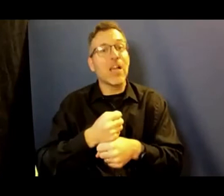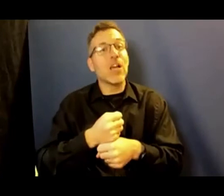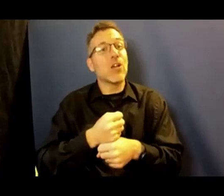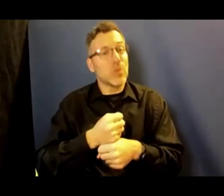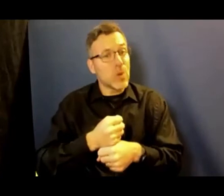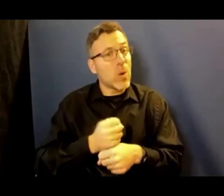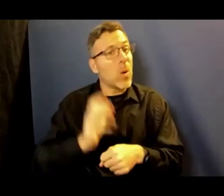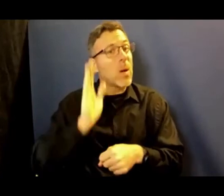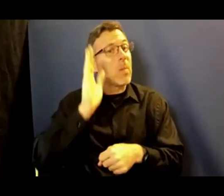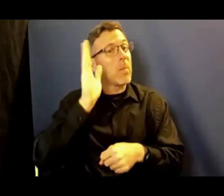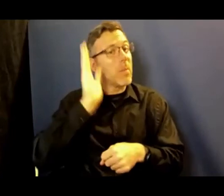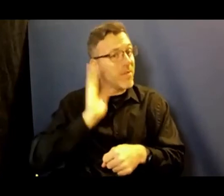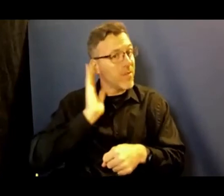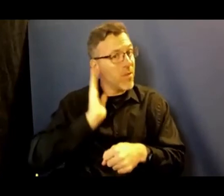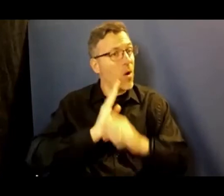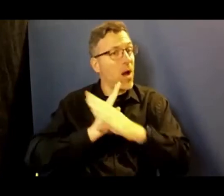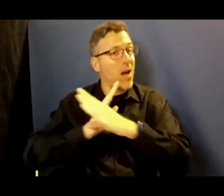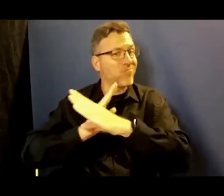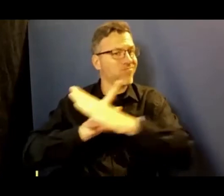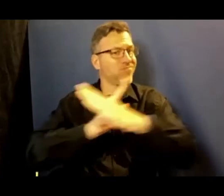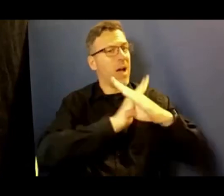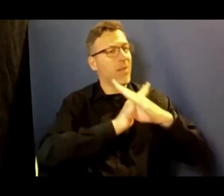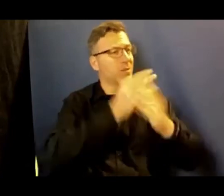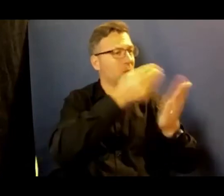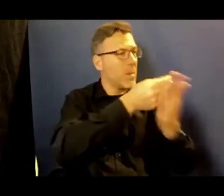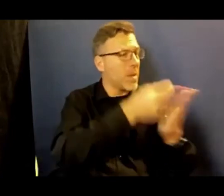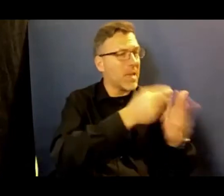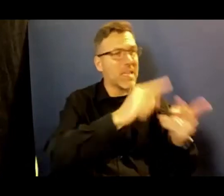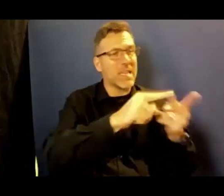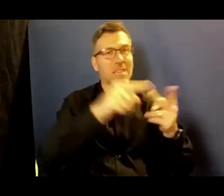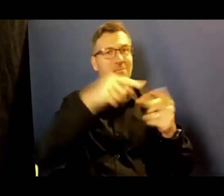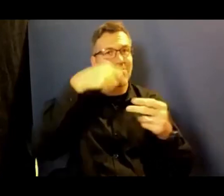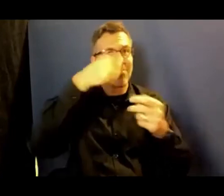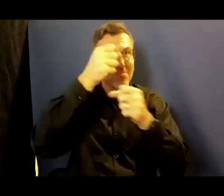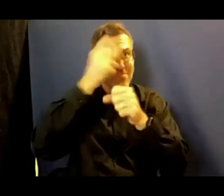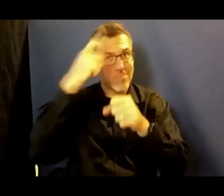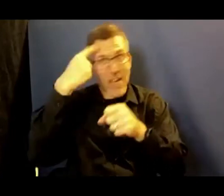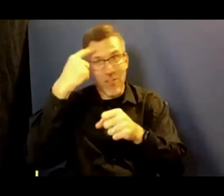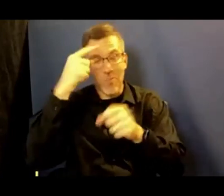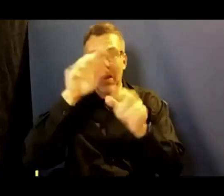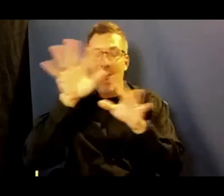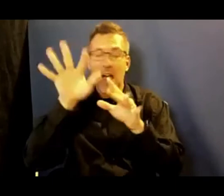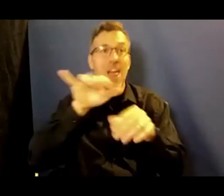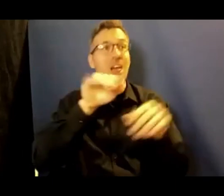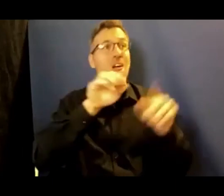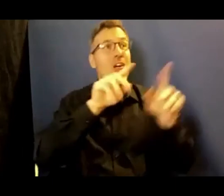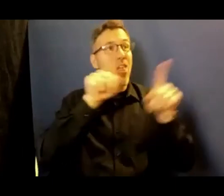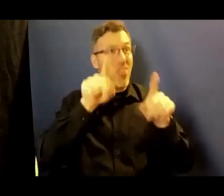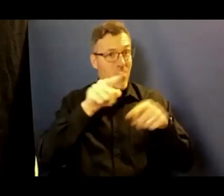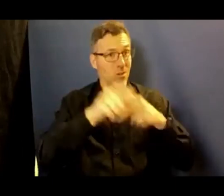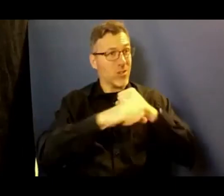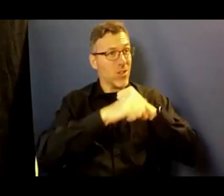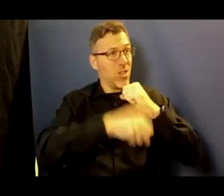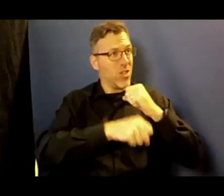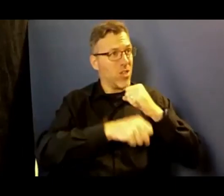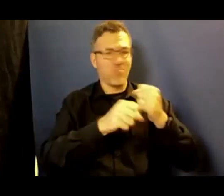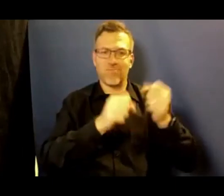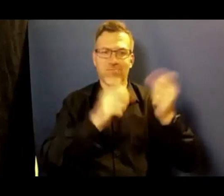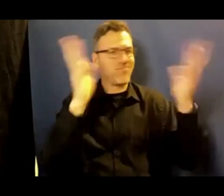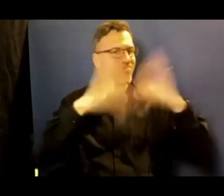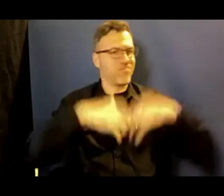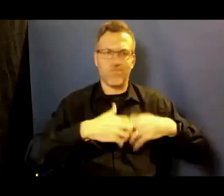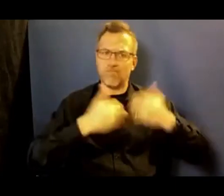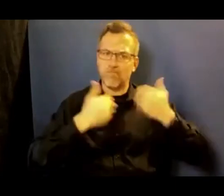removed. So the safety checks and the safety reviews were not removed, but the obstacles to research were removed. And I